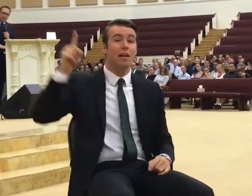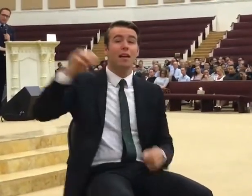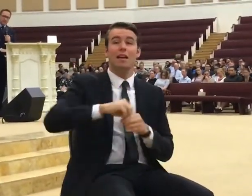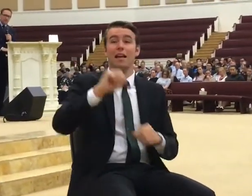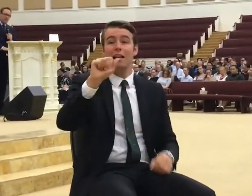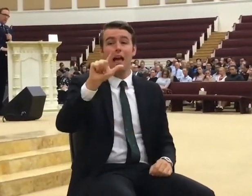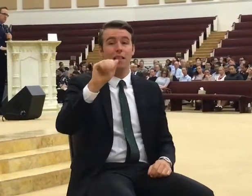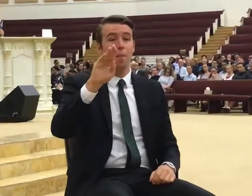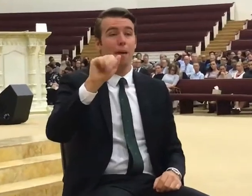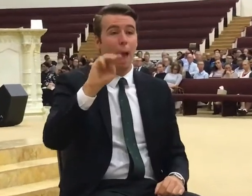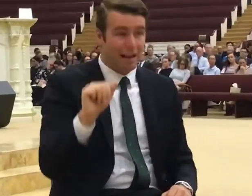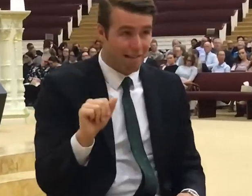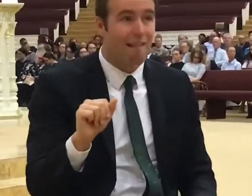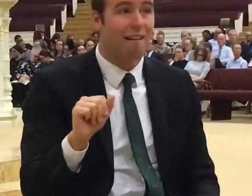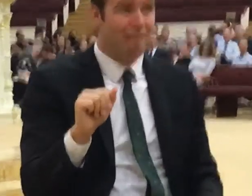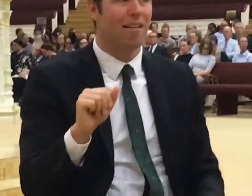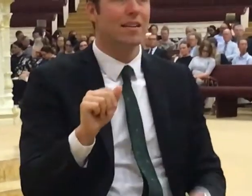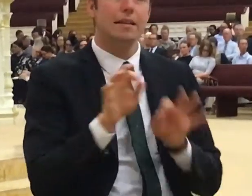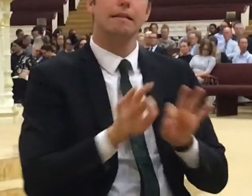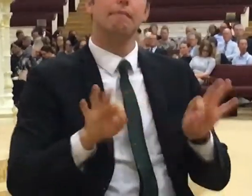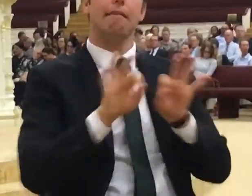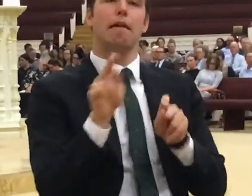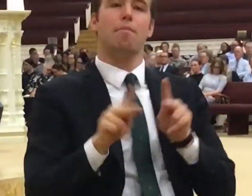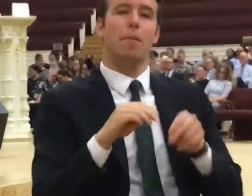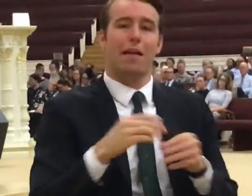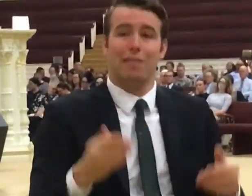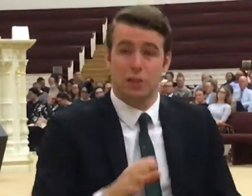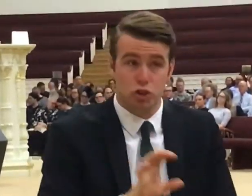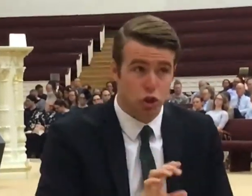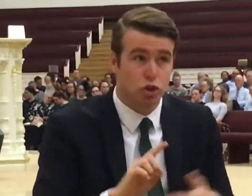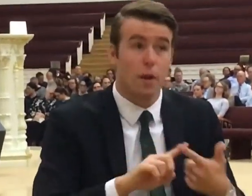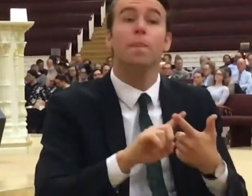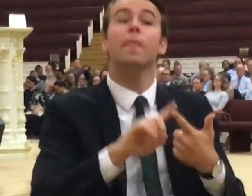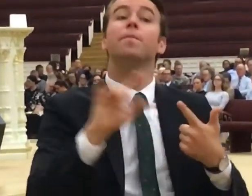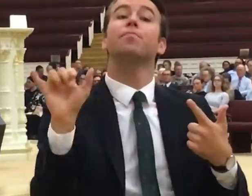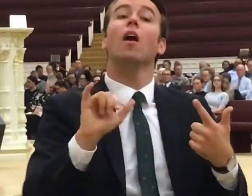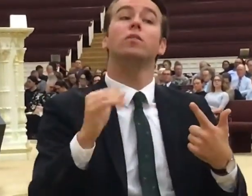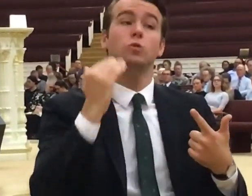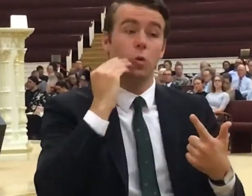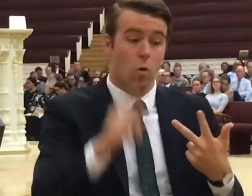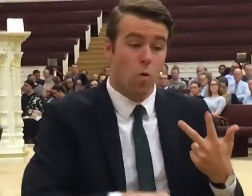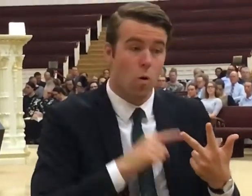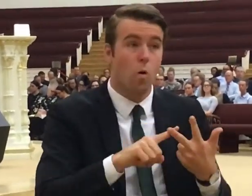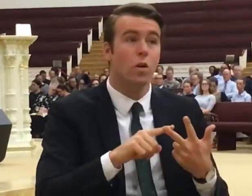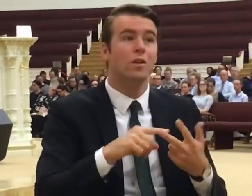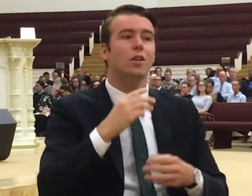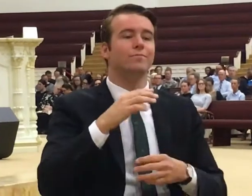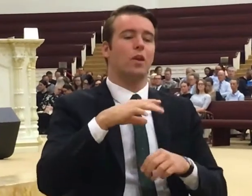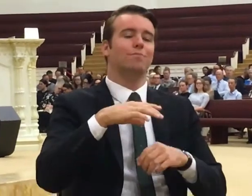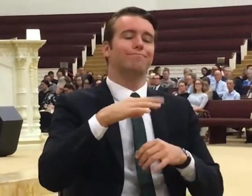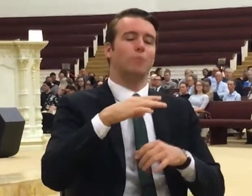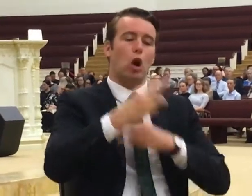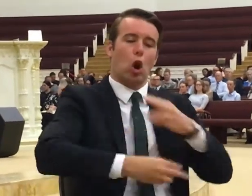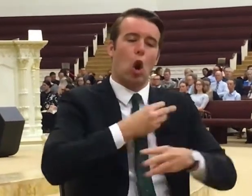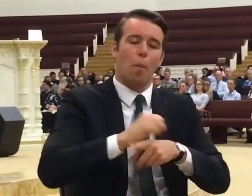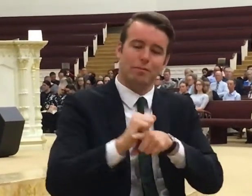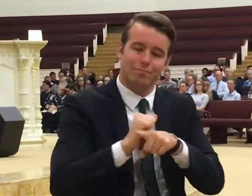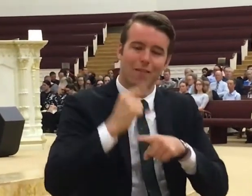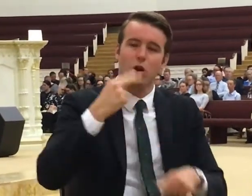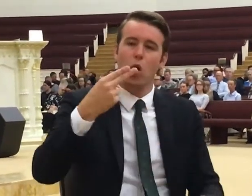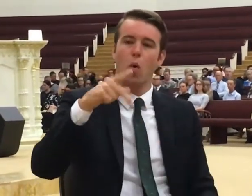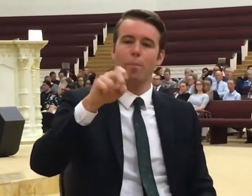Alabama, and key people in this church. And then, as you know, the global training of Hope Corps, of which we